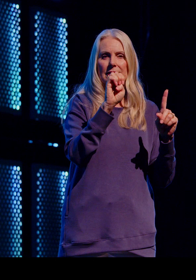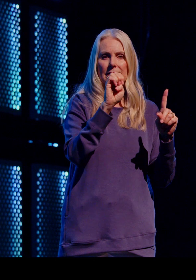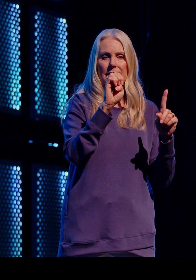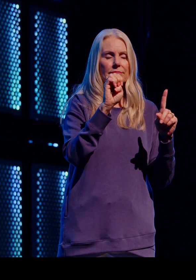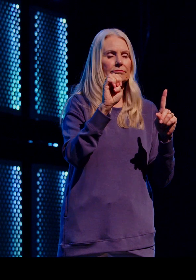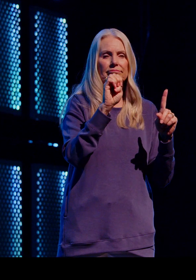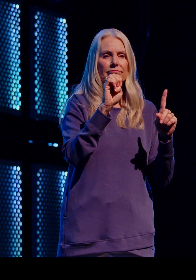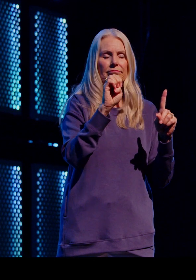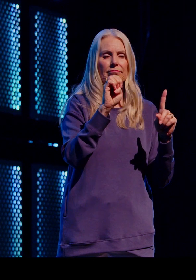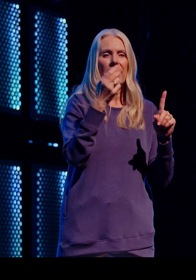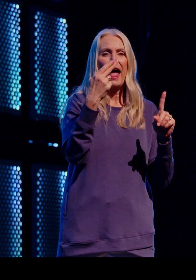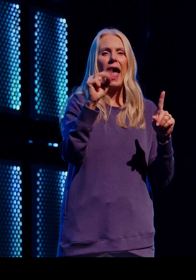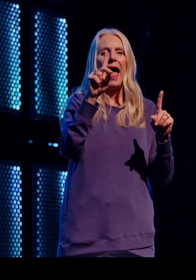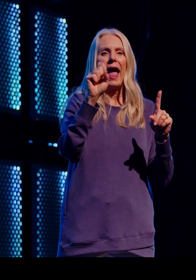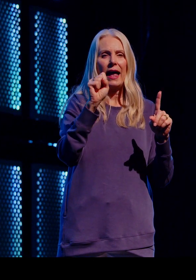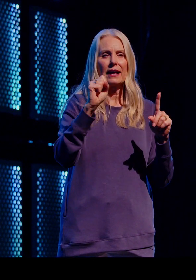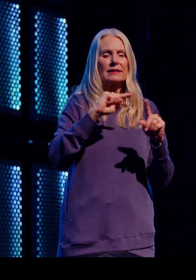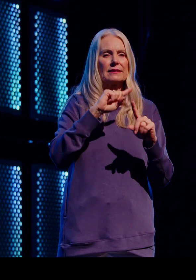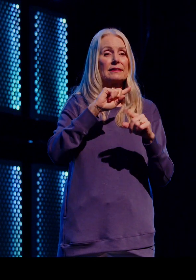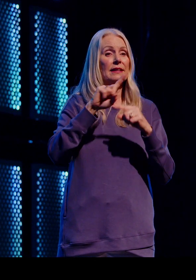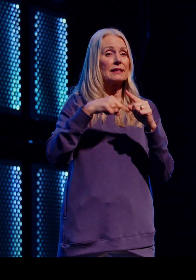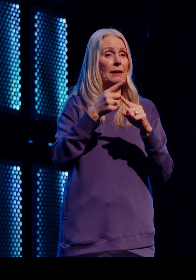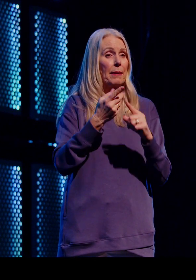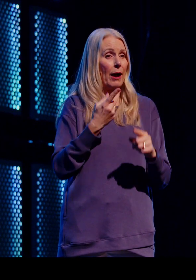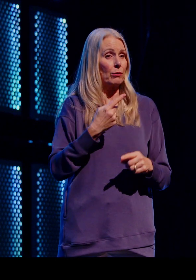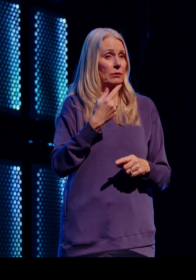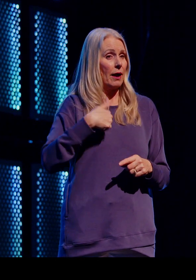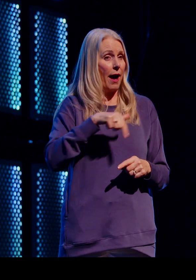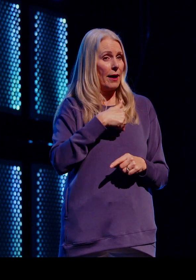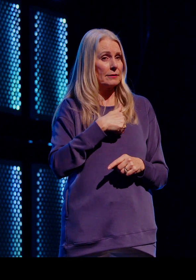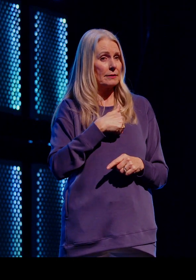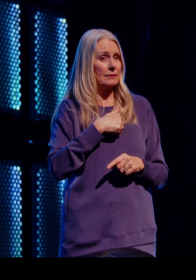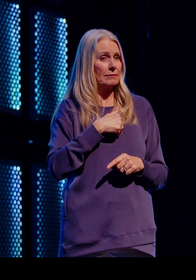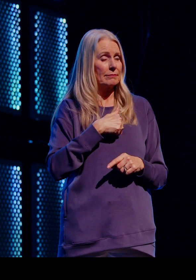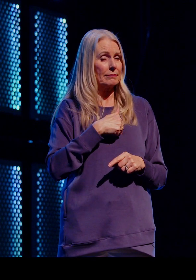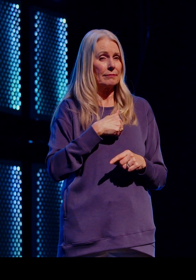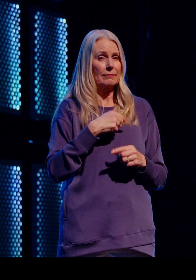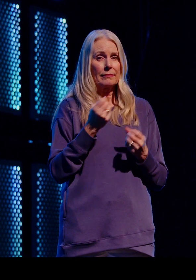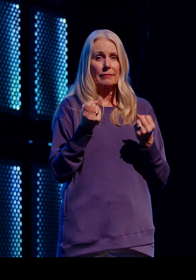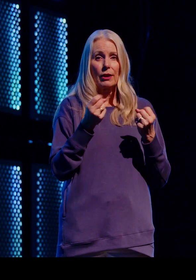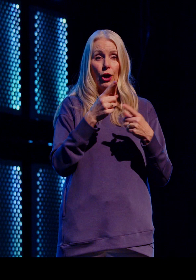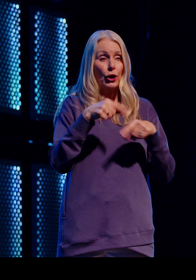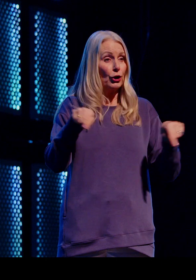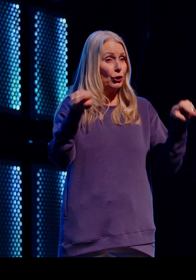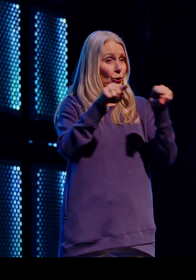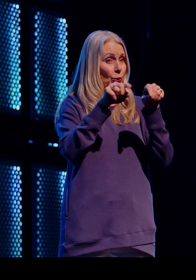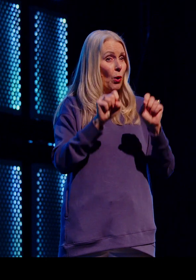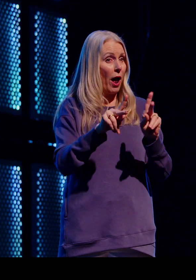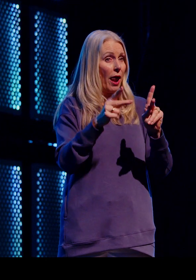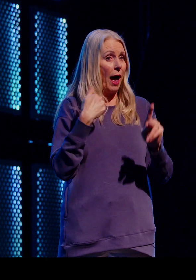Hands is also about us. You guys allowed us to go.